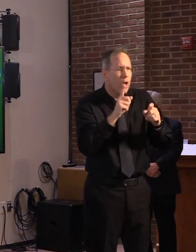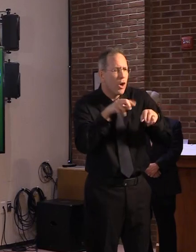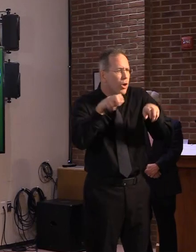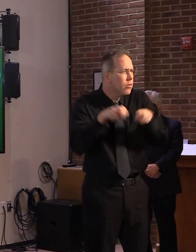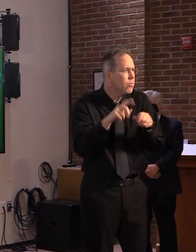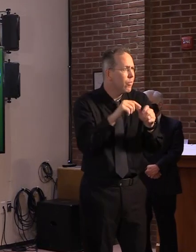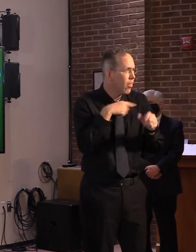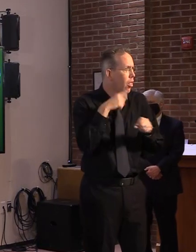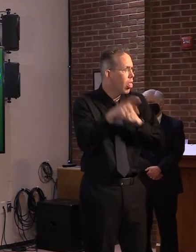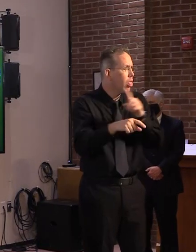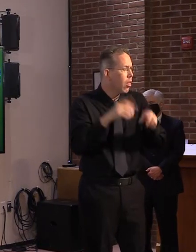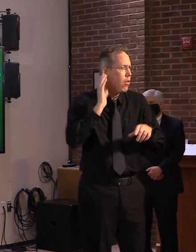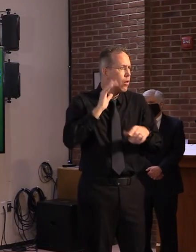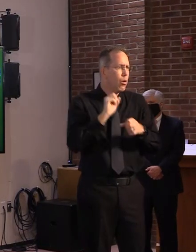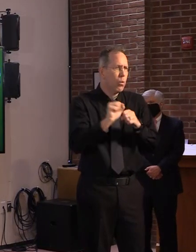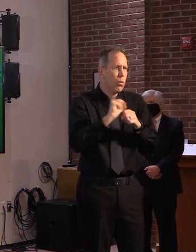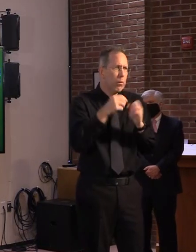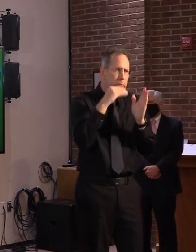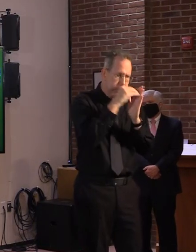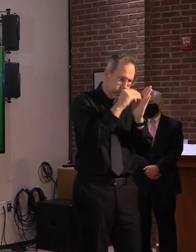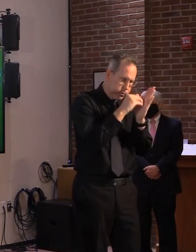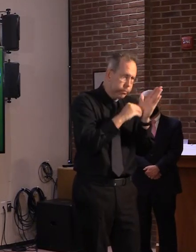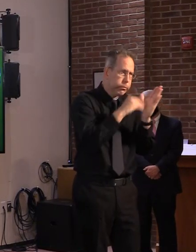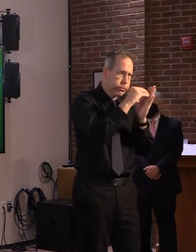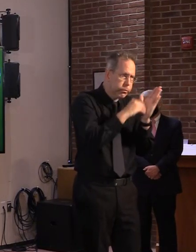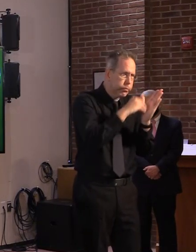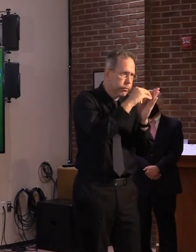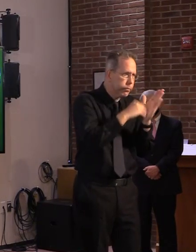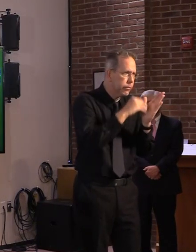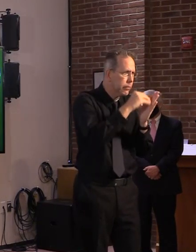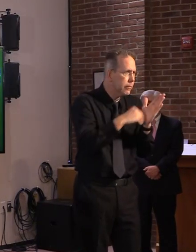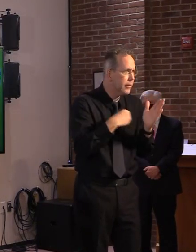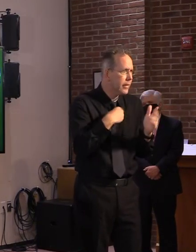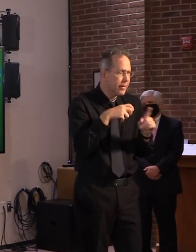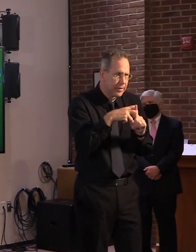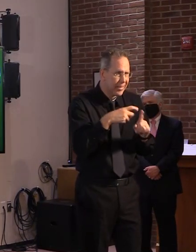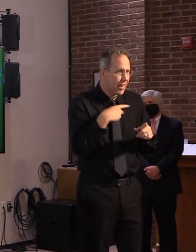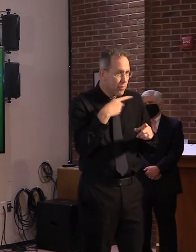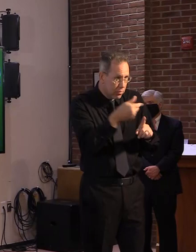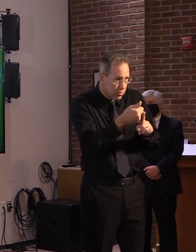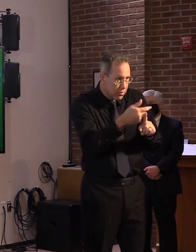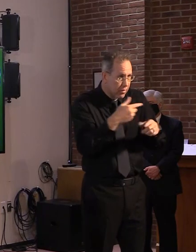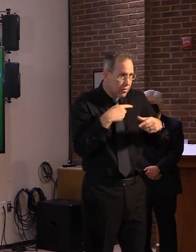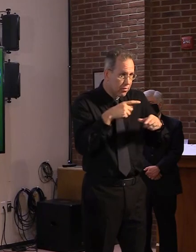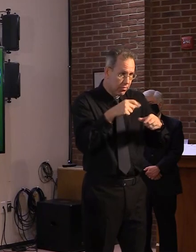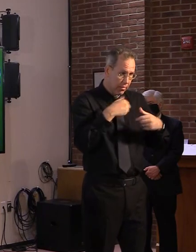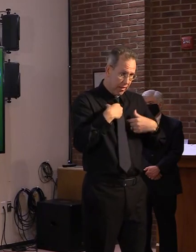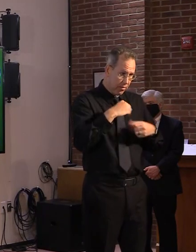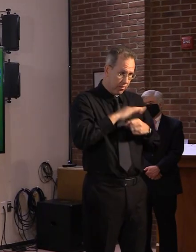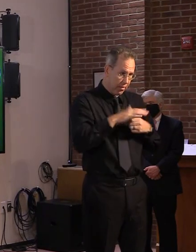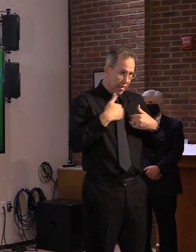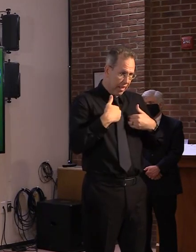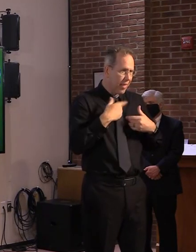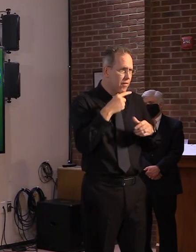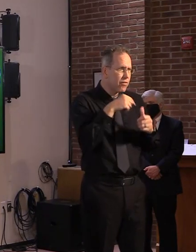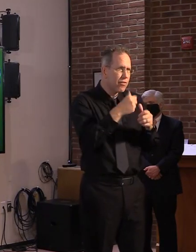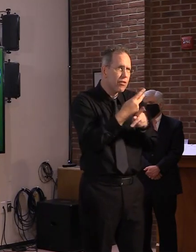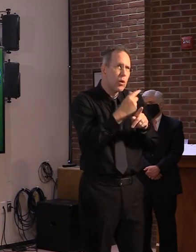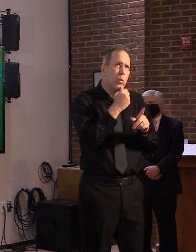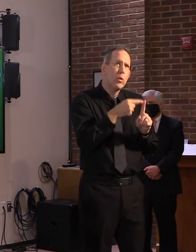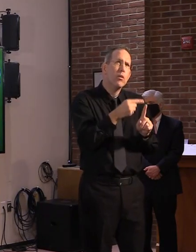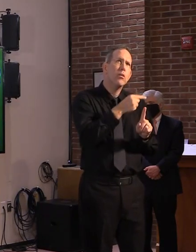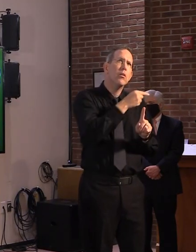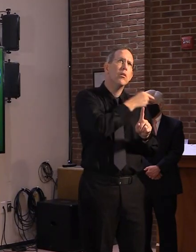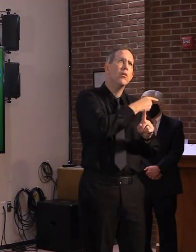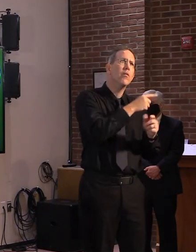if they become a positive test and we start to contact trace, they're going to need to remember a couple of weeks worth